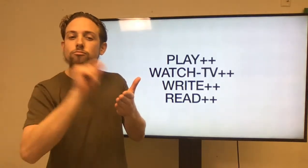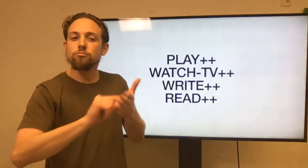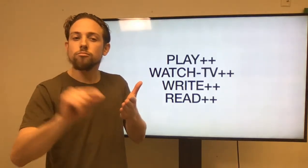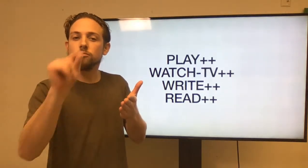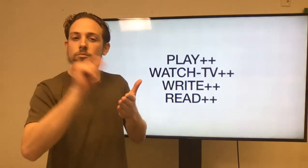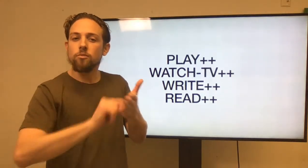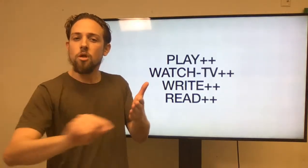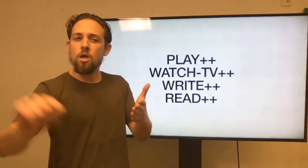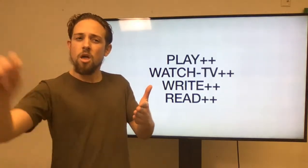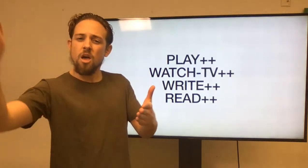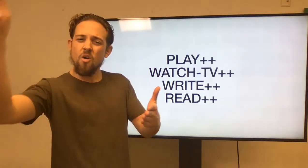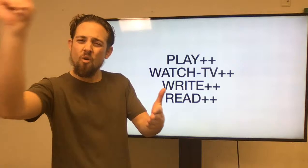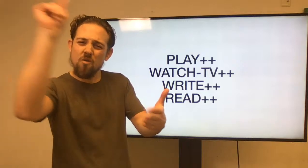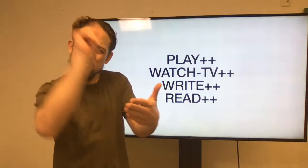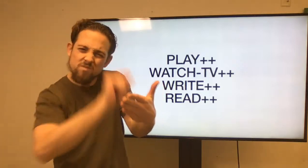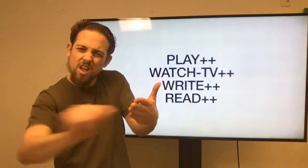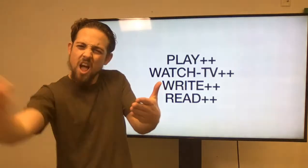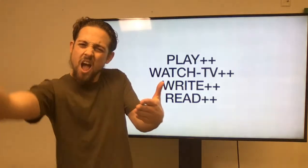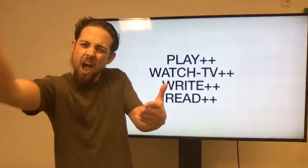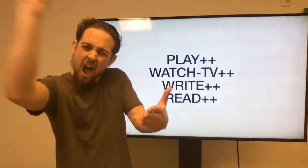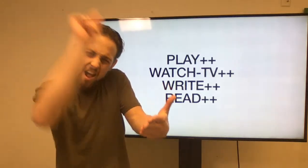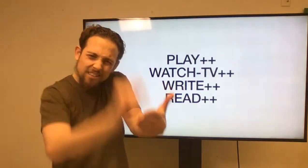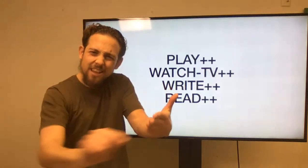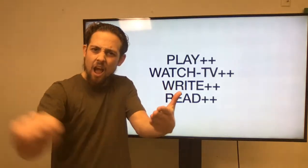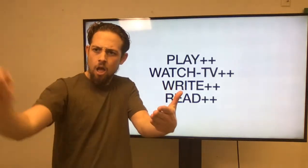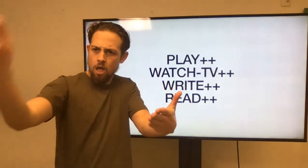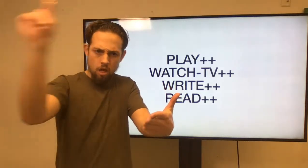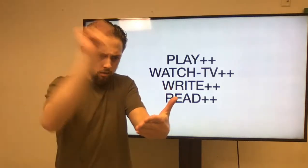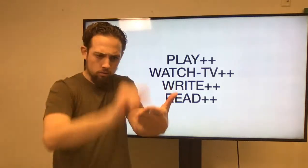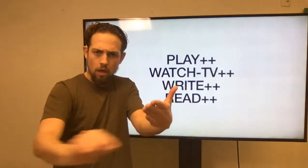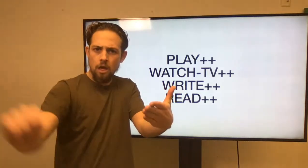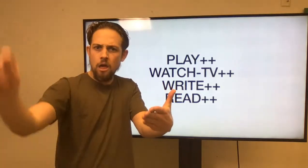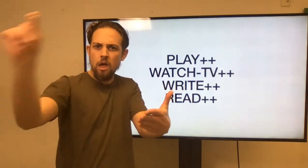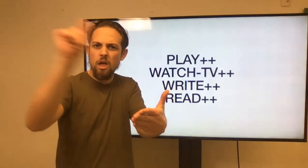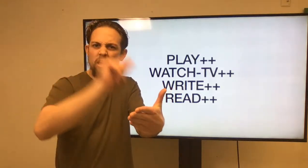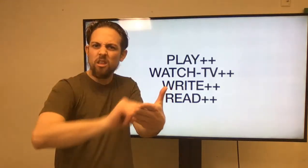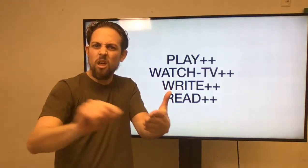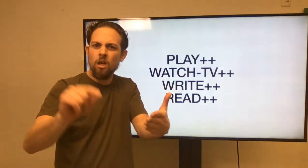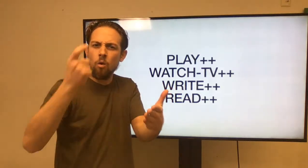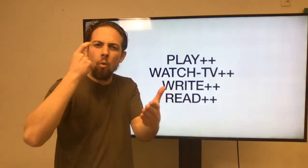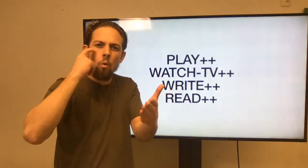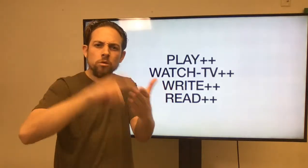You can also use the sign for write. You can write for a short time, write for a long time, write forever.